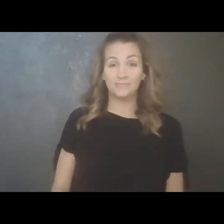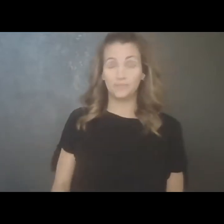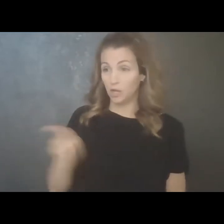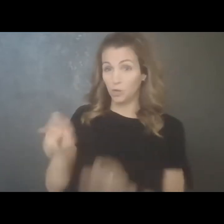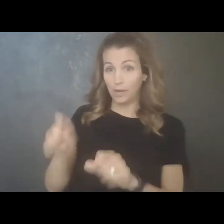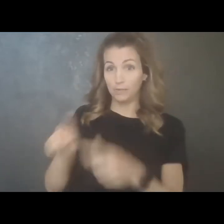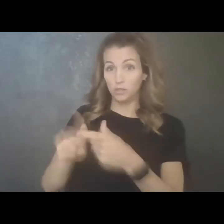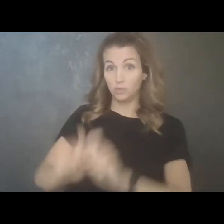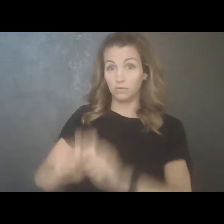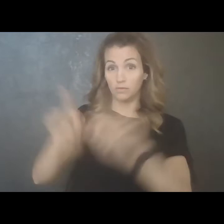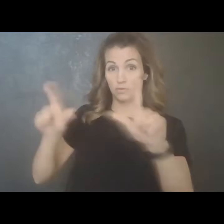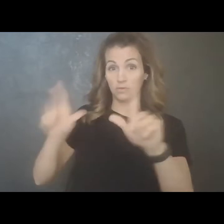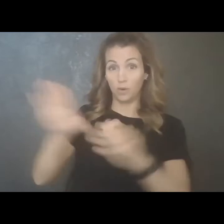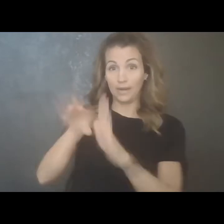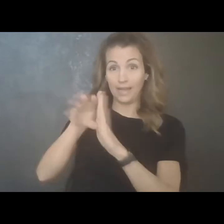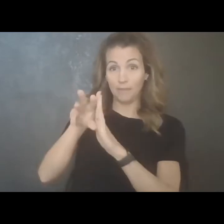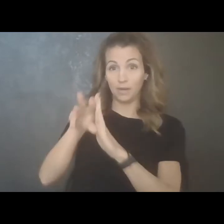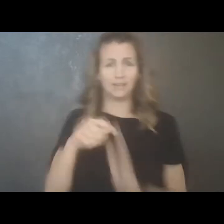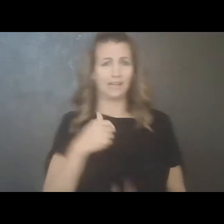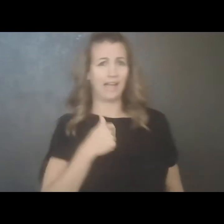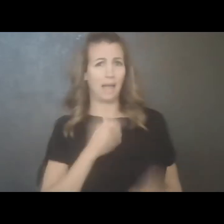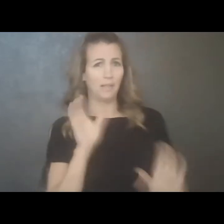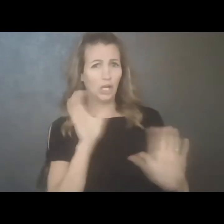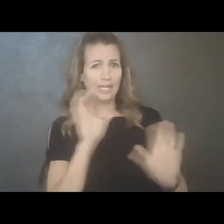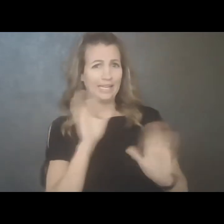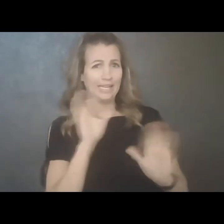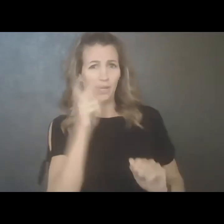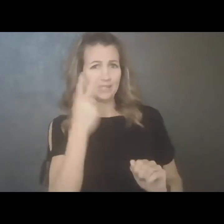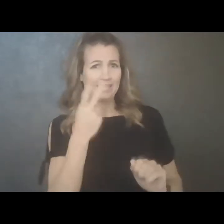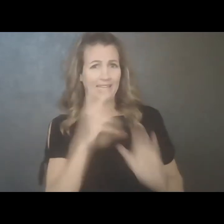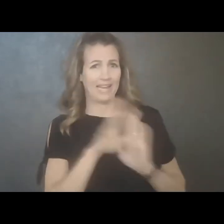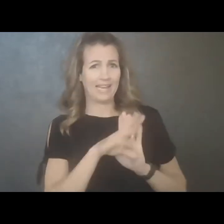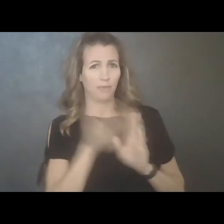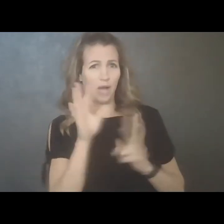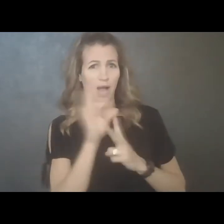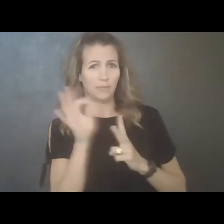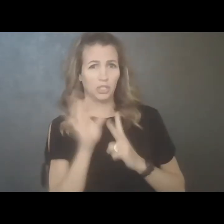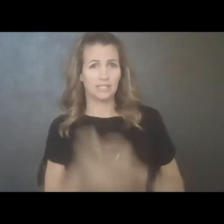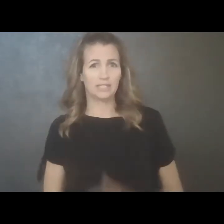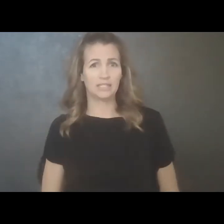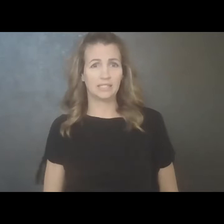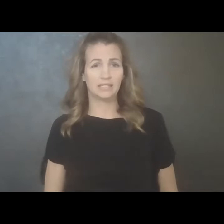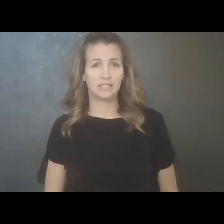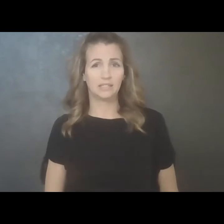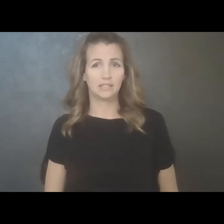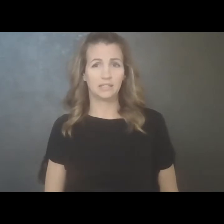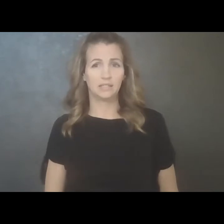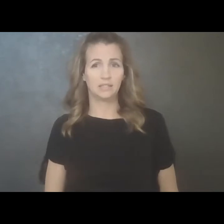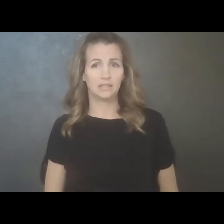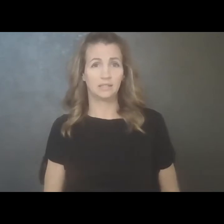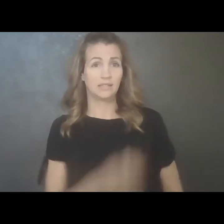your camera or no? I'm looking and I don't see a camera option here. Okay. Somebody